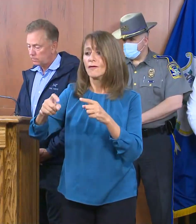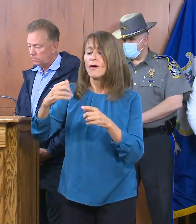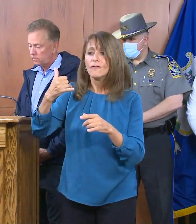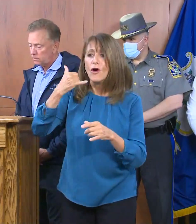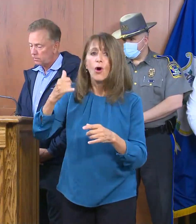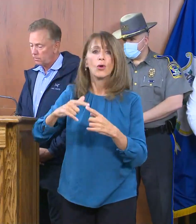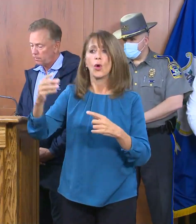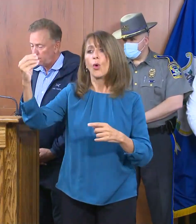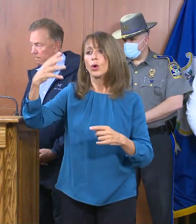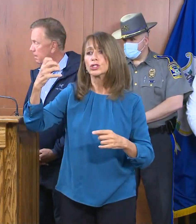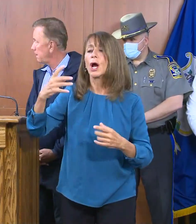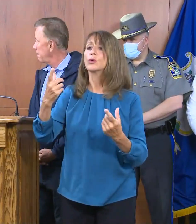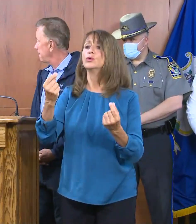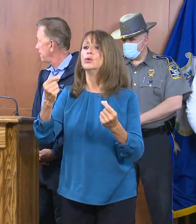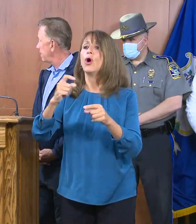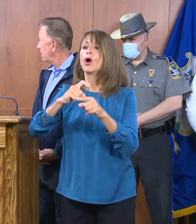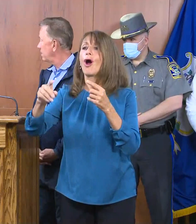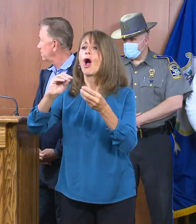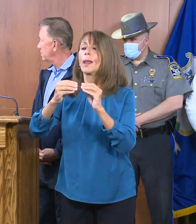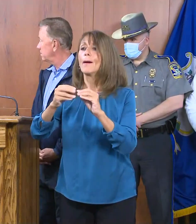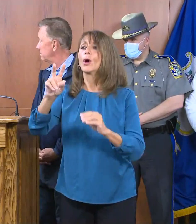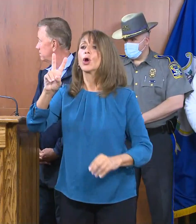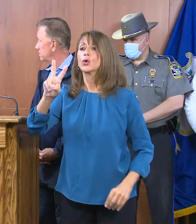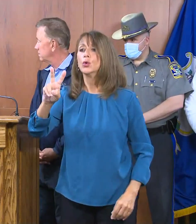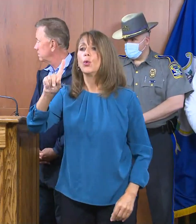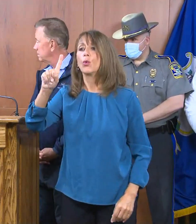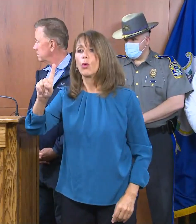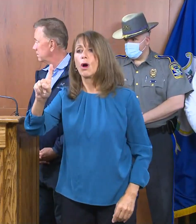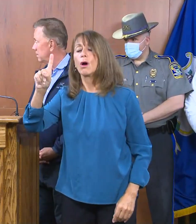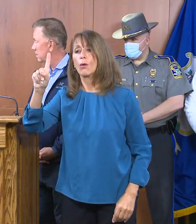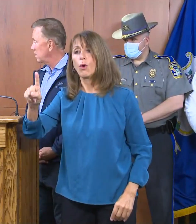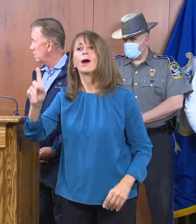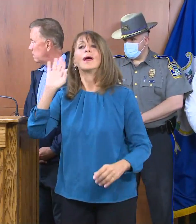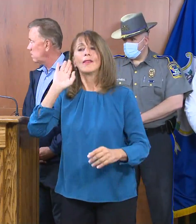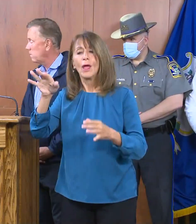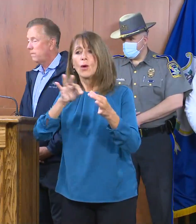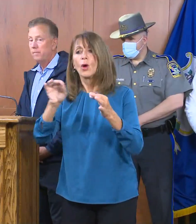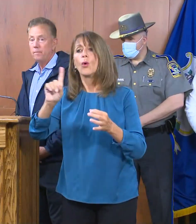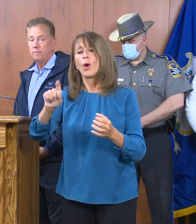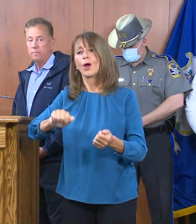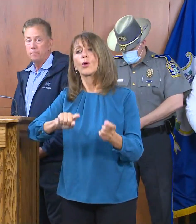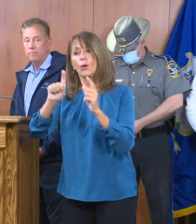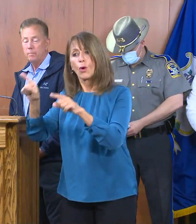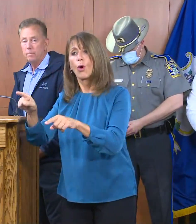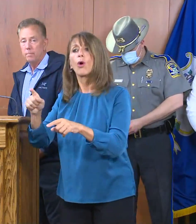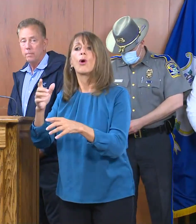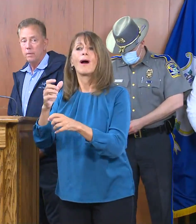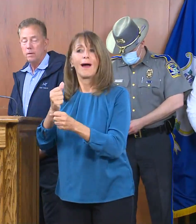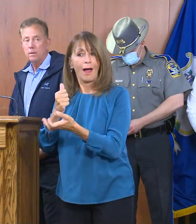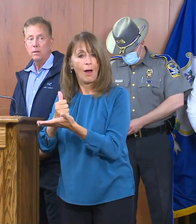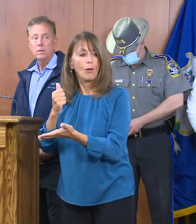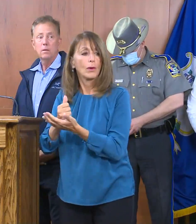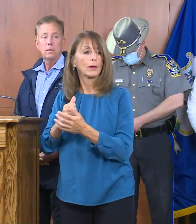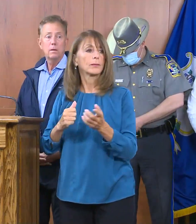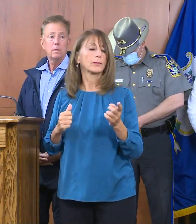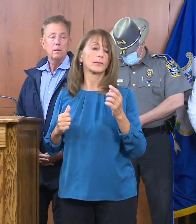take a shower, be in the AC. A lot of municipalities are standing those up.